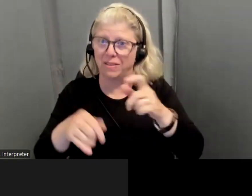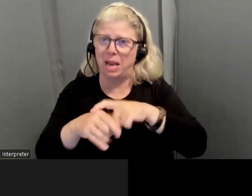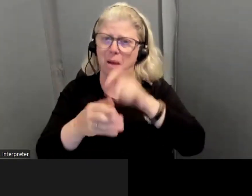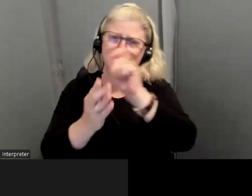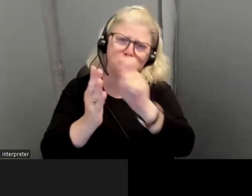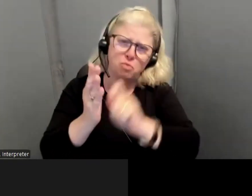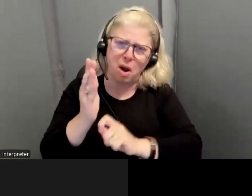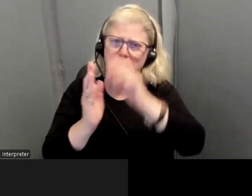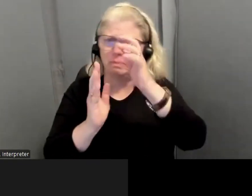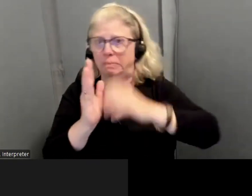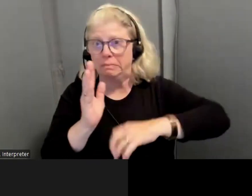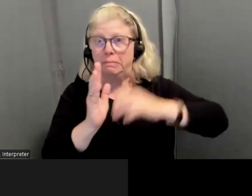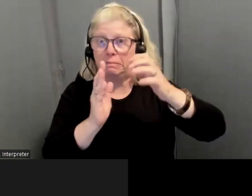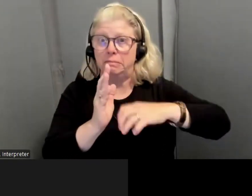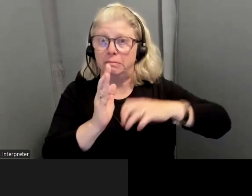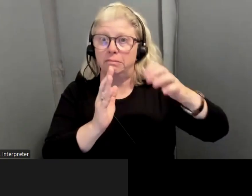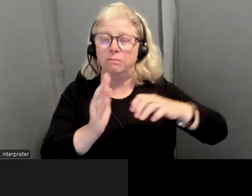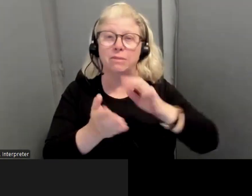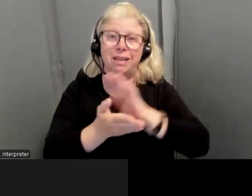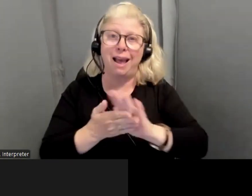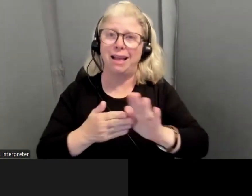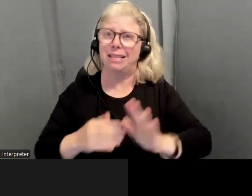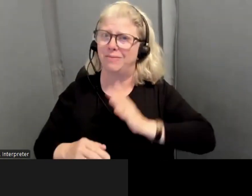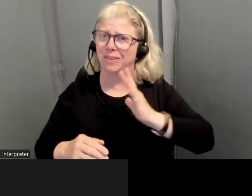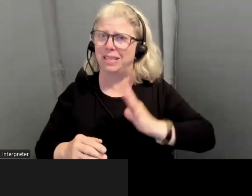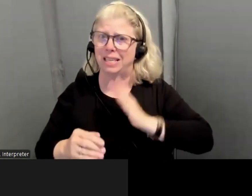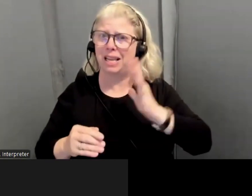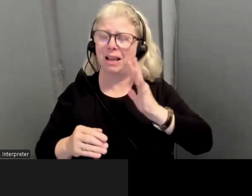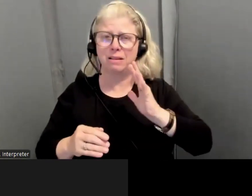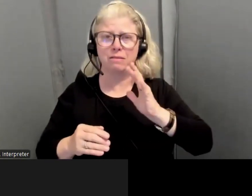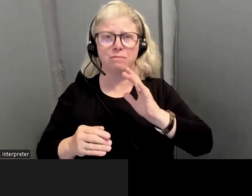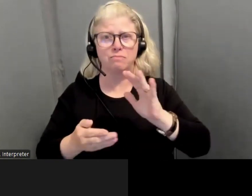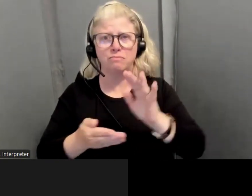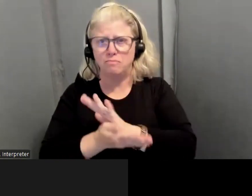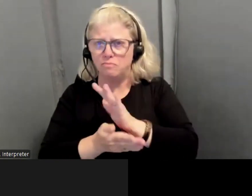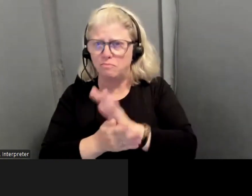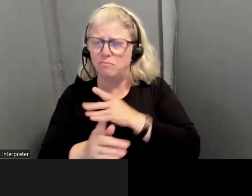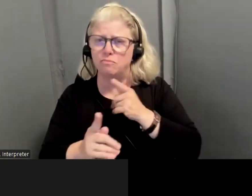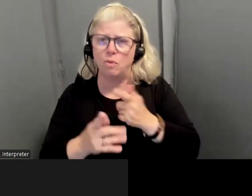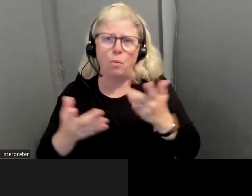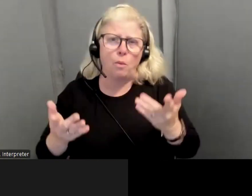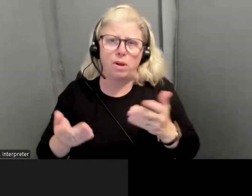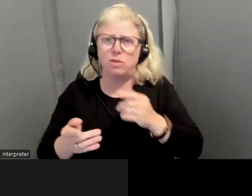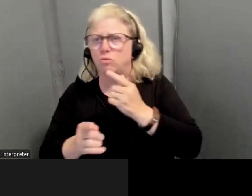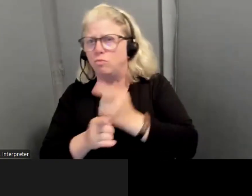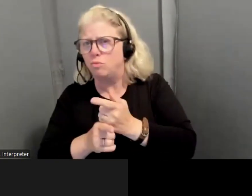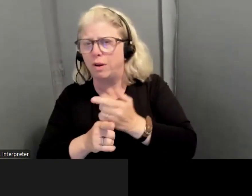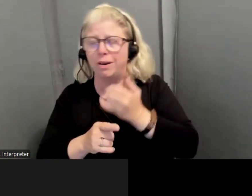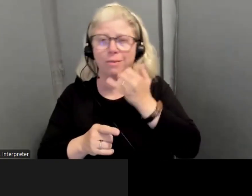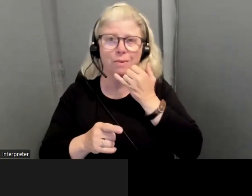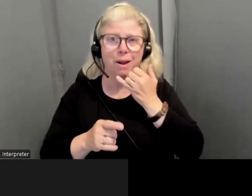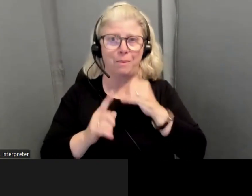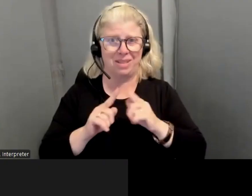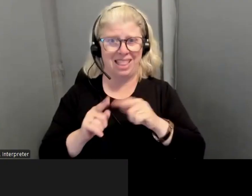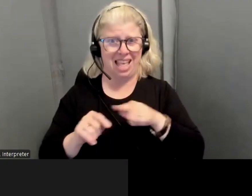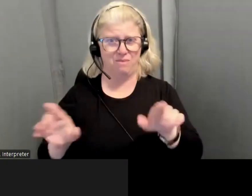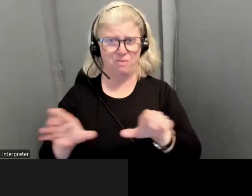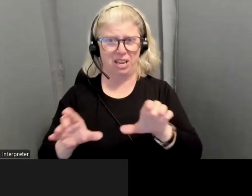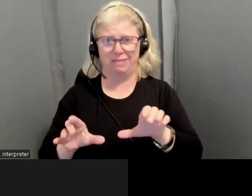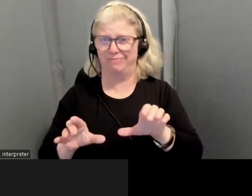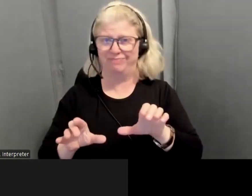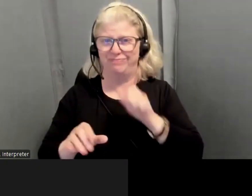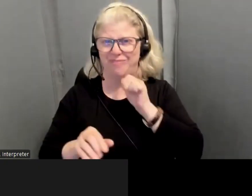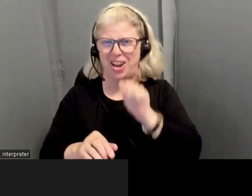very nice and sophisticated works on, on what is right and what is wrong, but then they don't practice it. They don't put it into